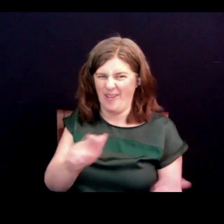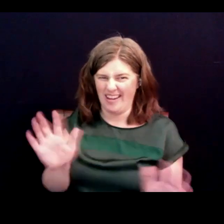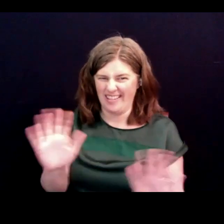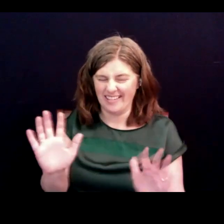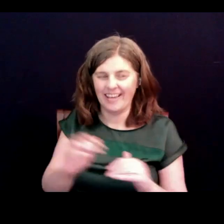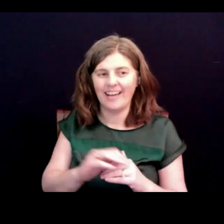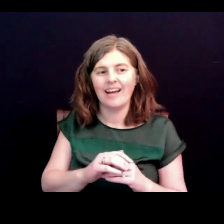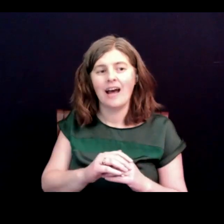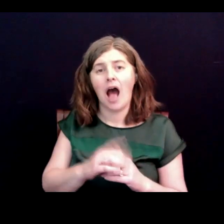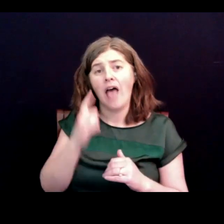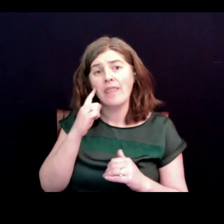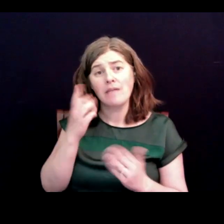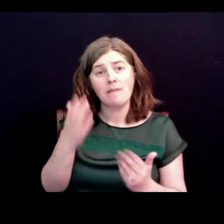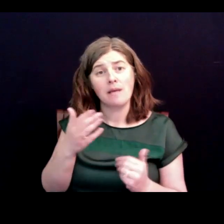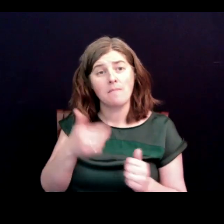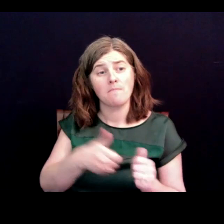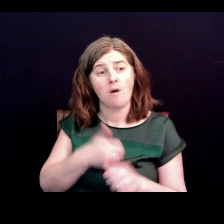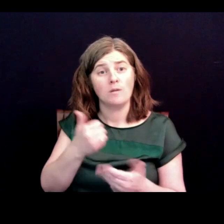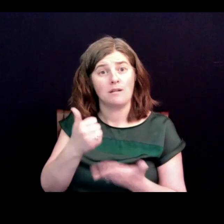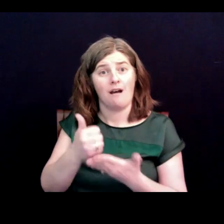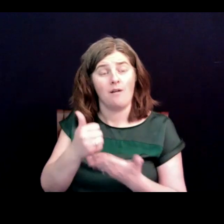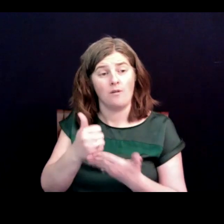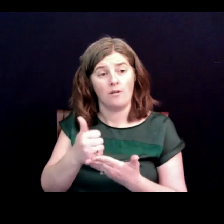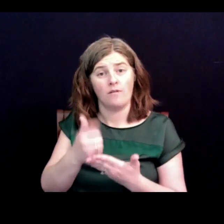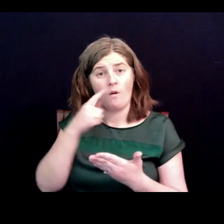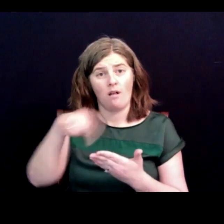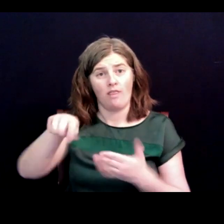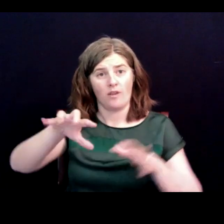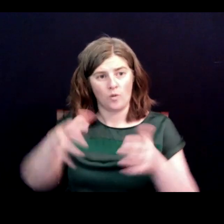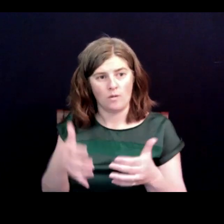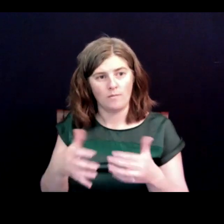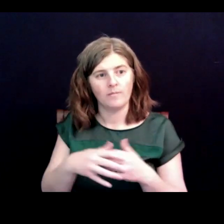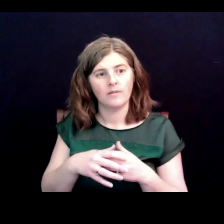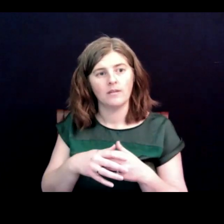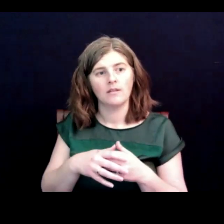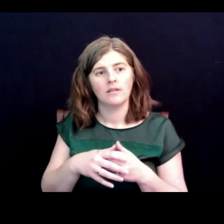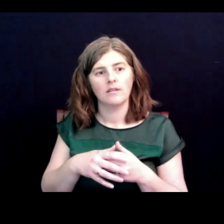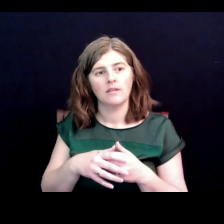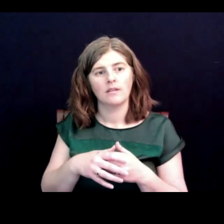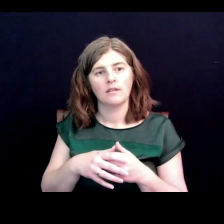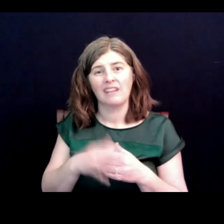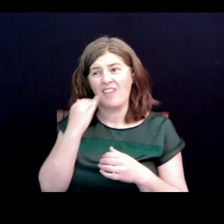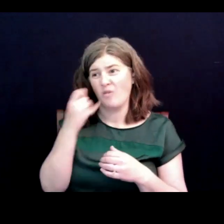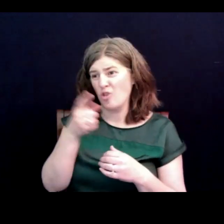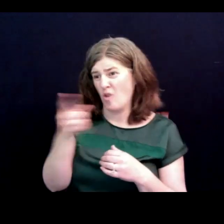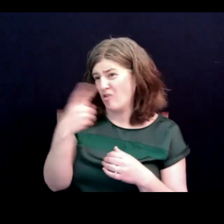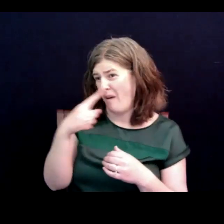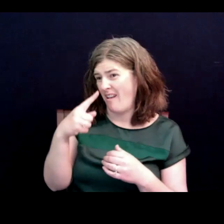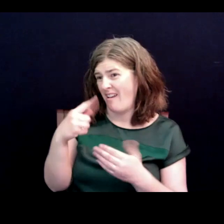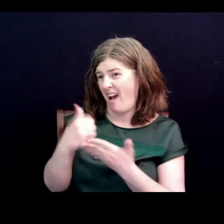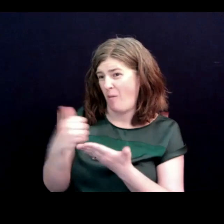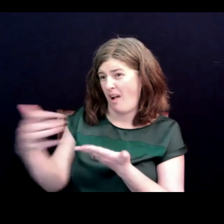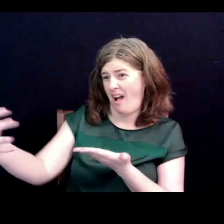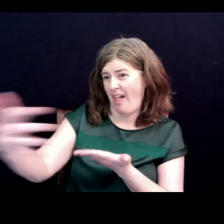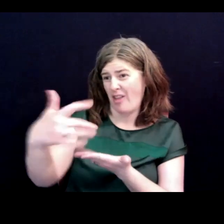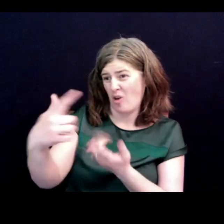so I think what might be the most helpful to the group is that if one of you all can help get me the questions,